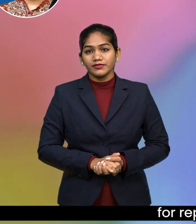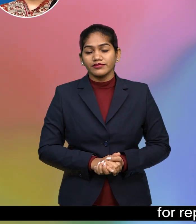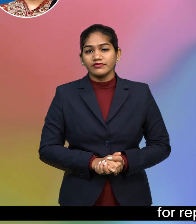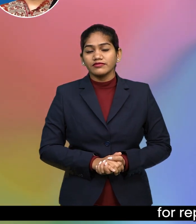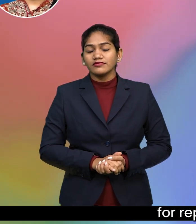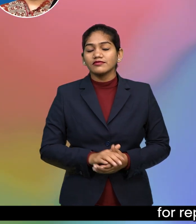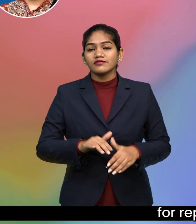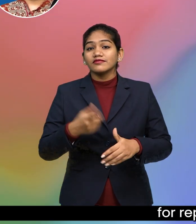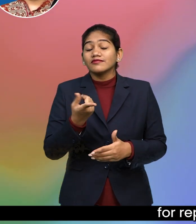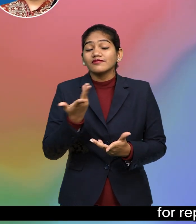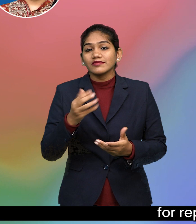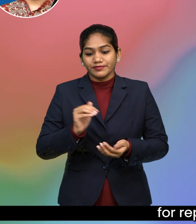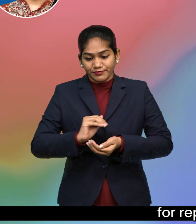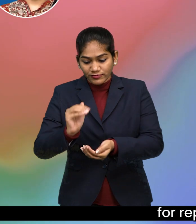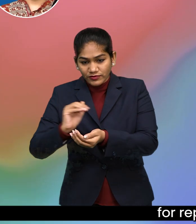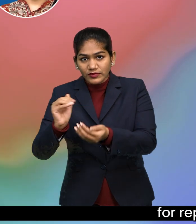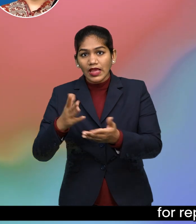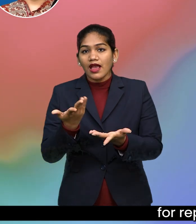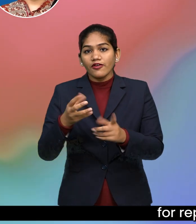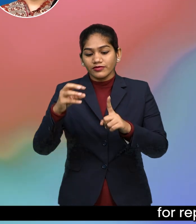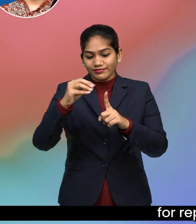for reproduction by budding.